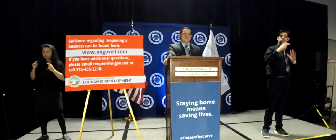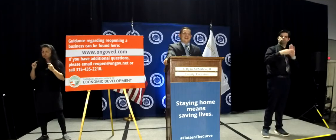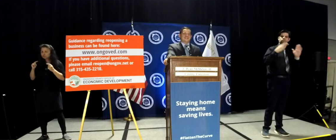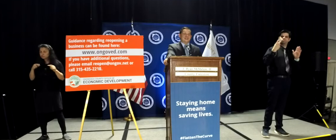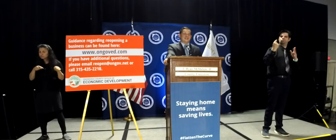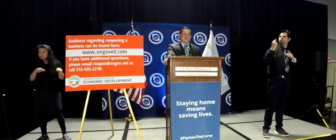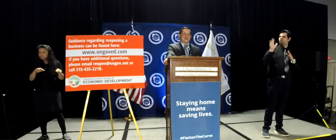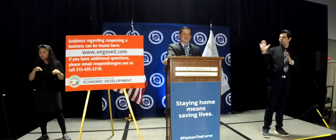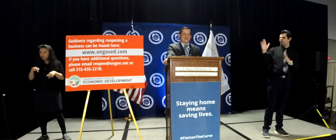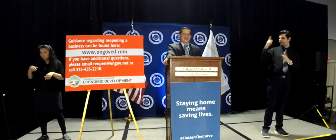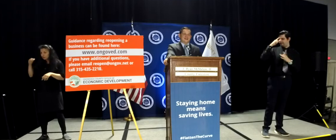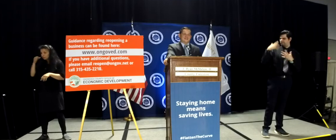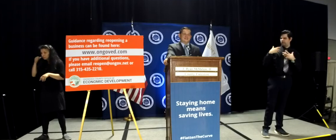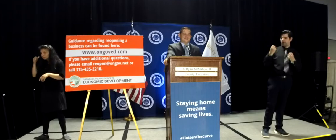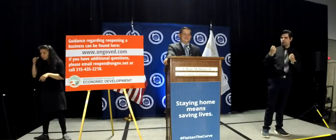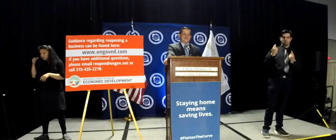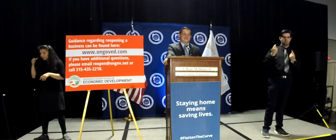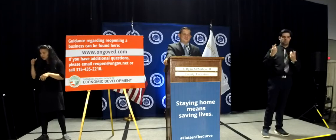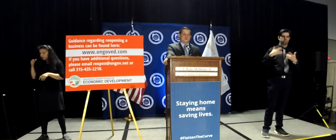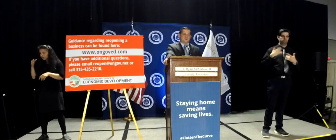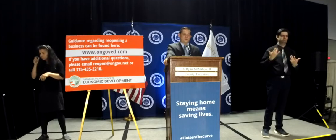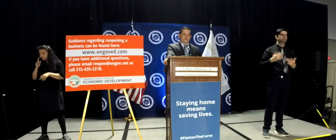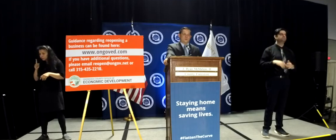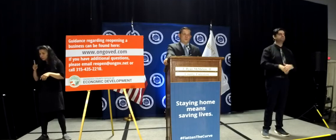father? Yeah, at the end of the day,